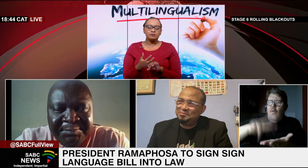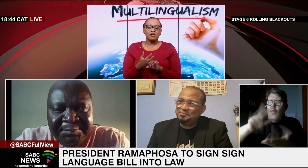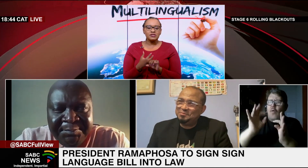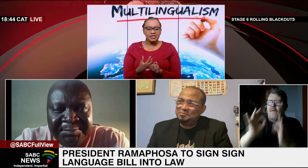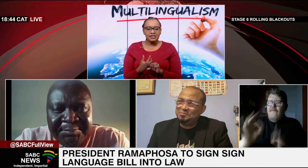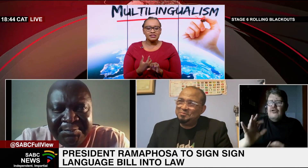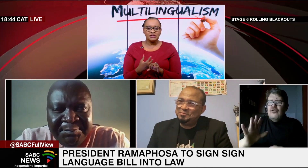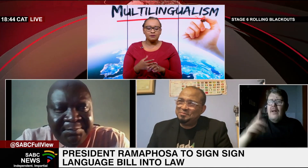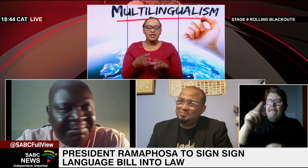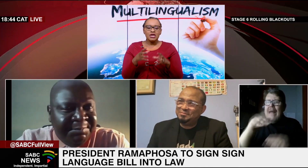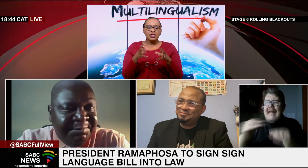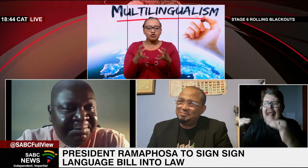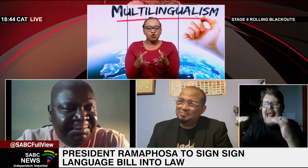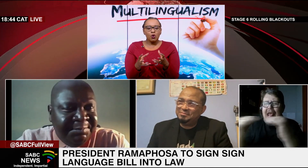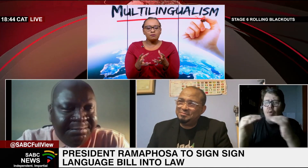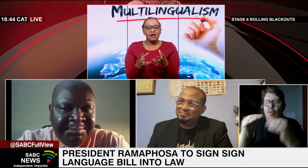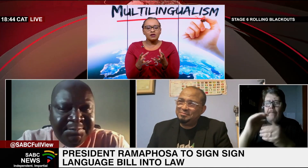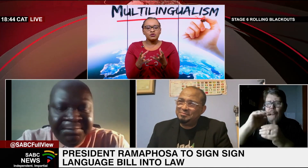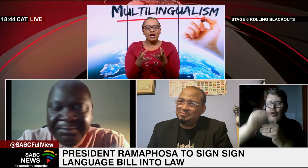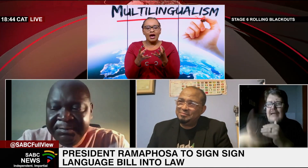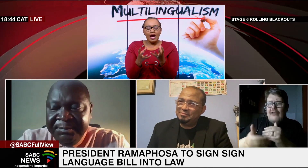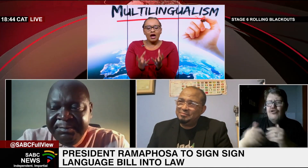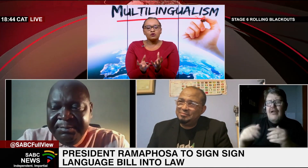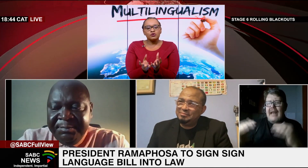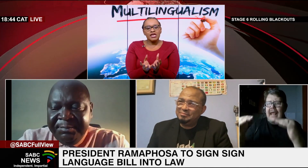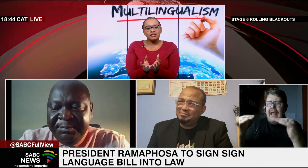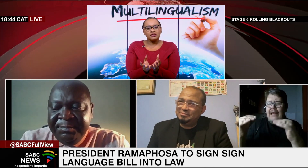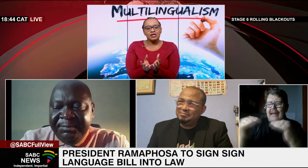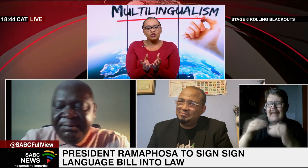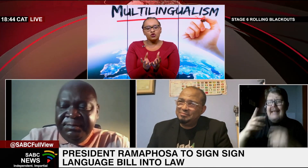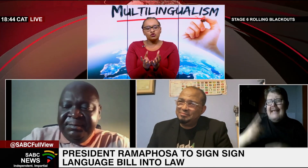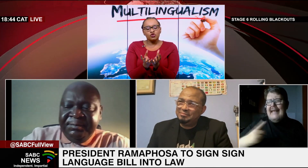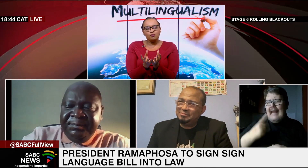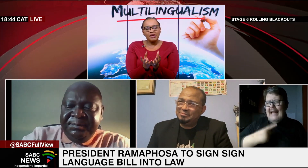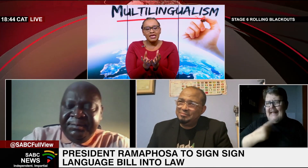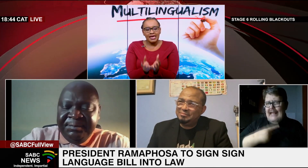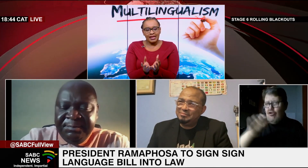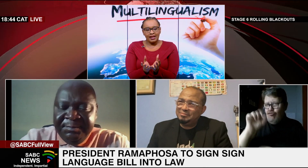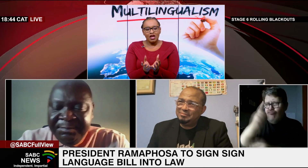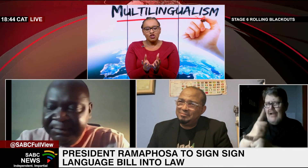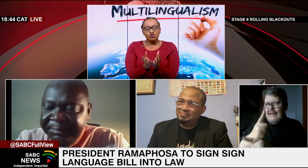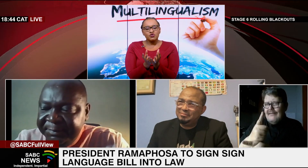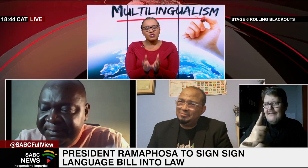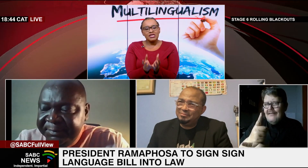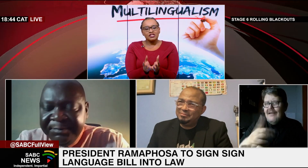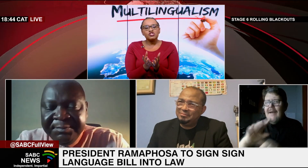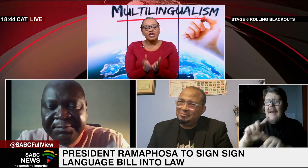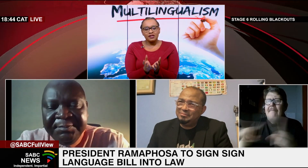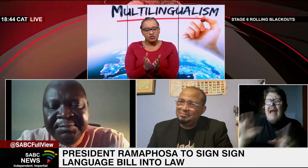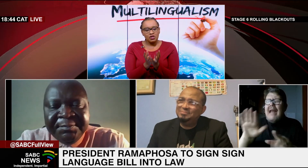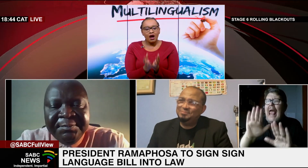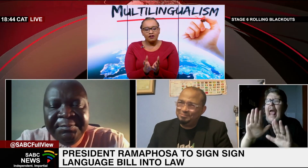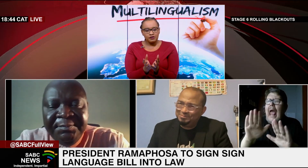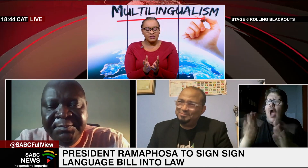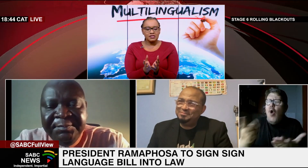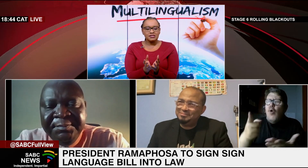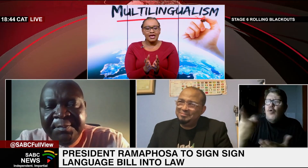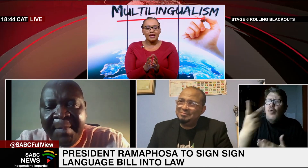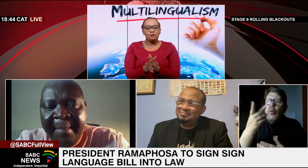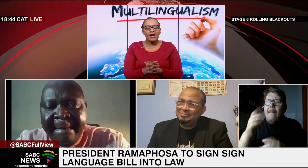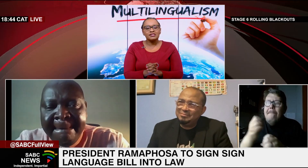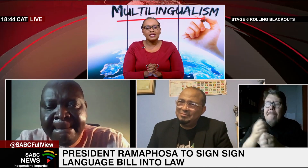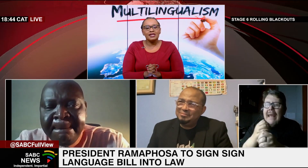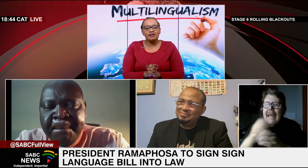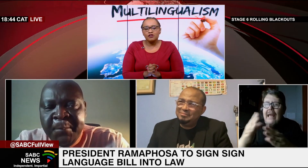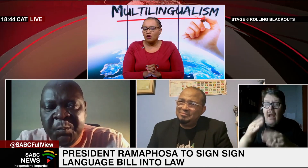protection. It's about dignity. Let's talk about how then, do you begin to see the change after this